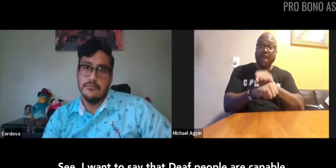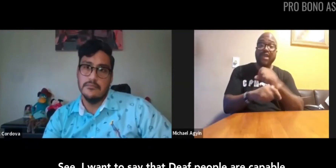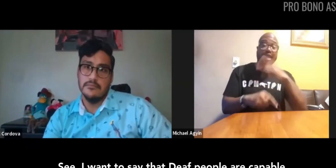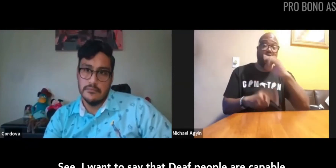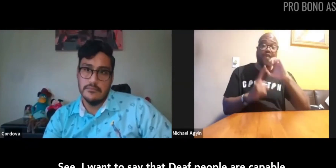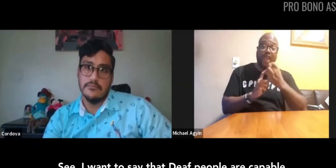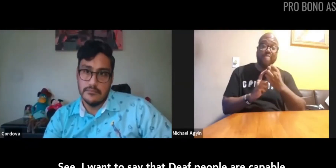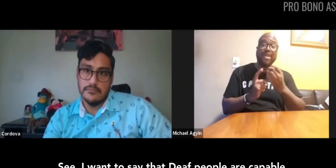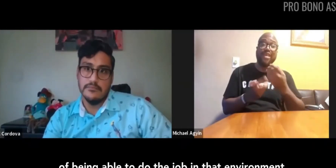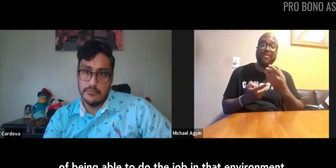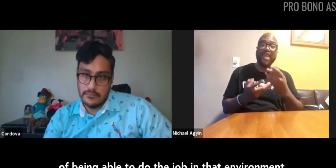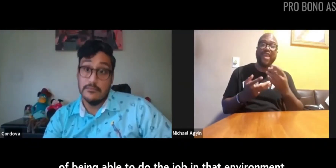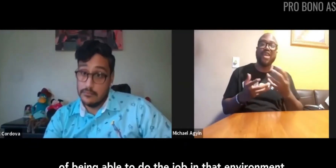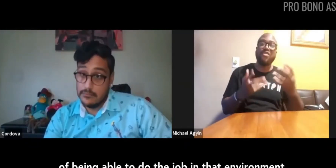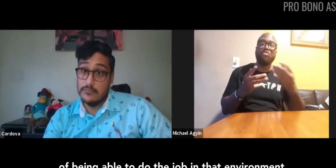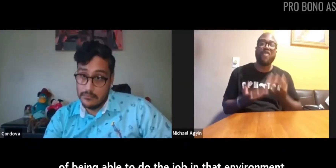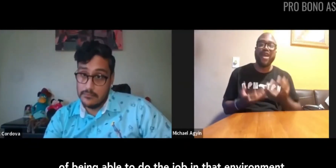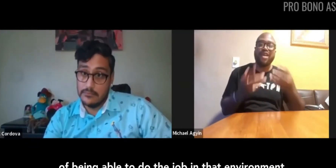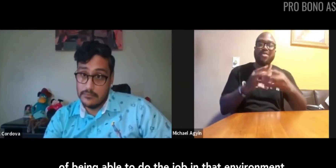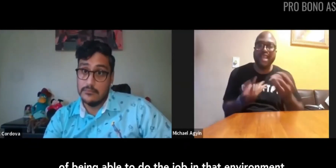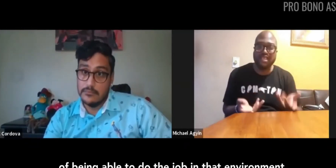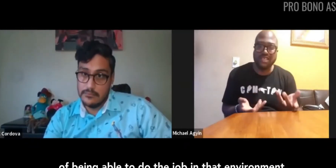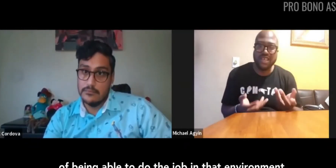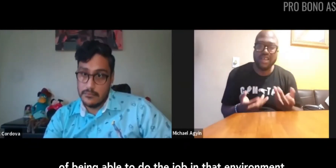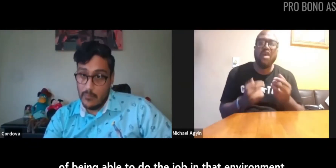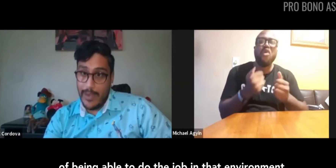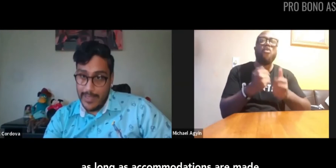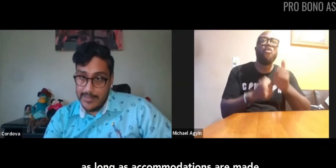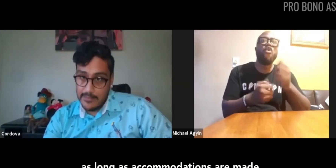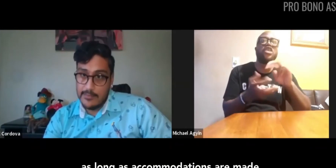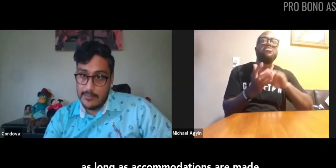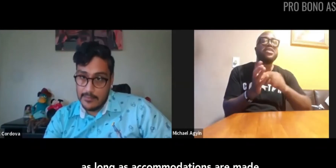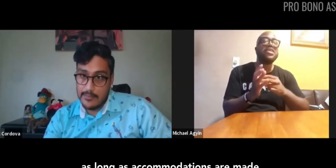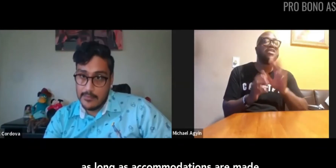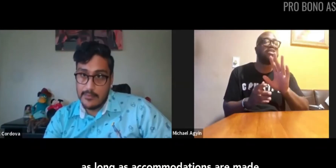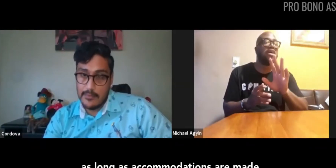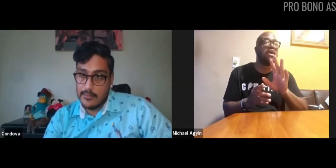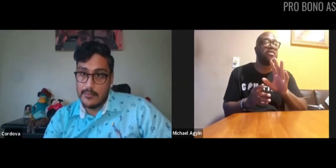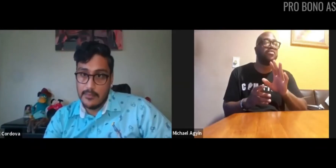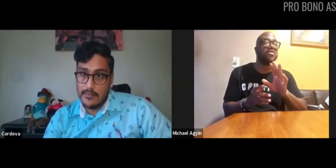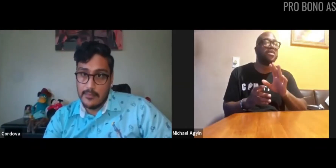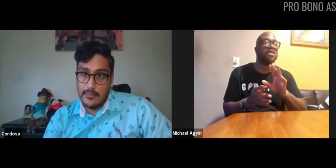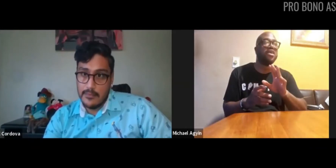See, I want to say that deaf people are capable of being able to do the job in that environment as long as accommodations are made.